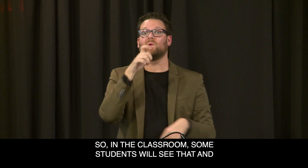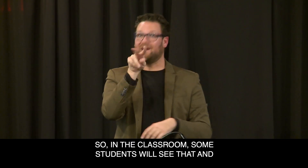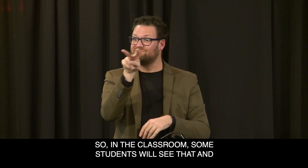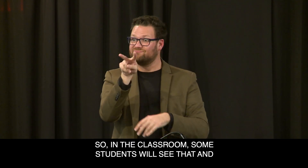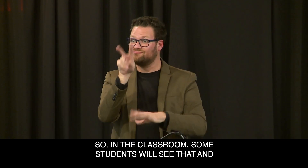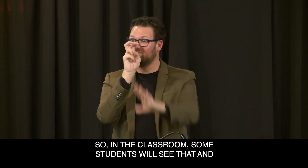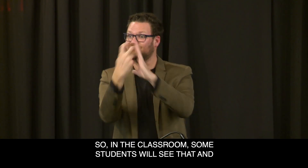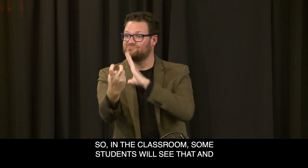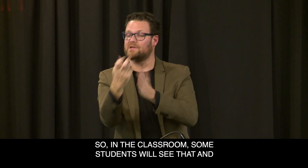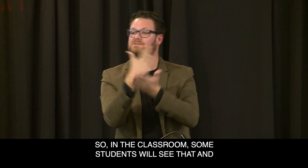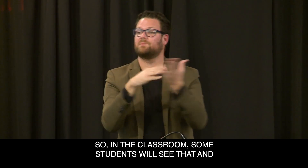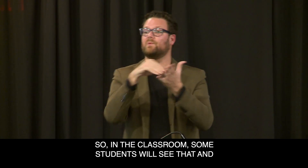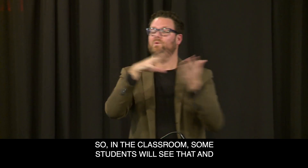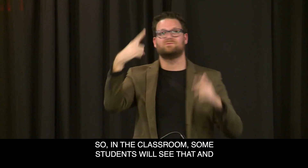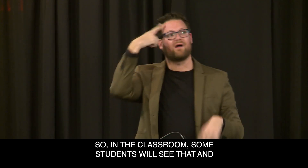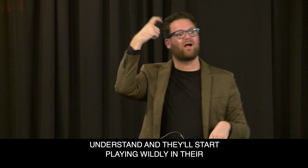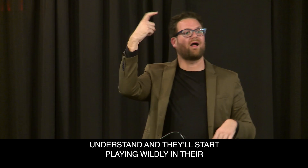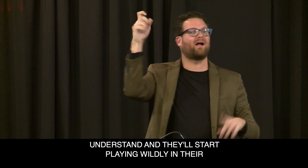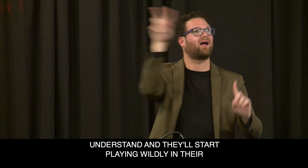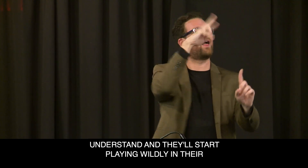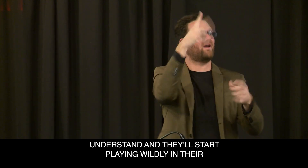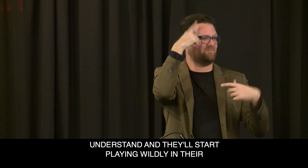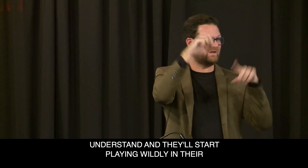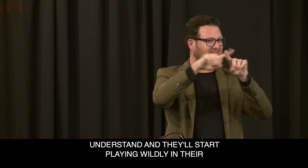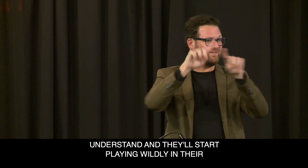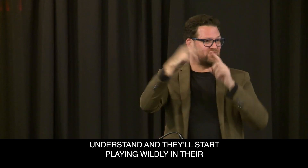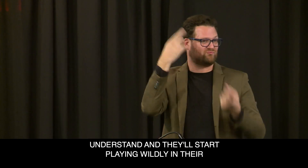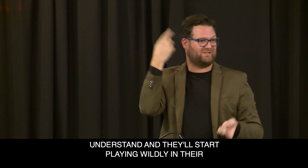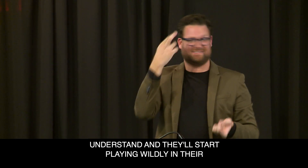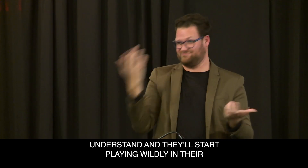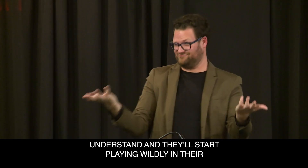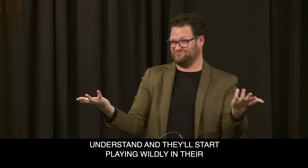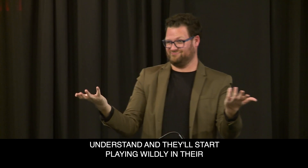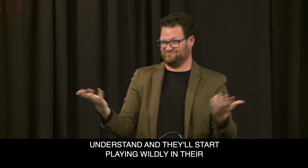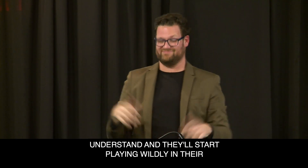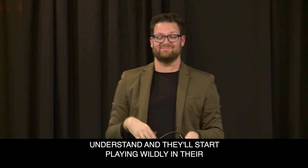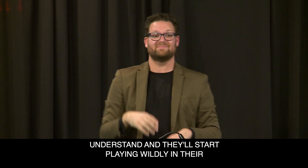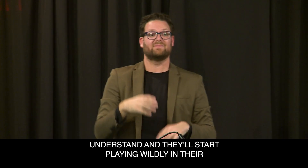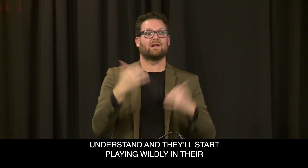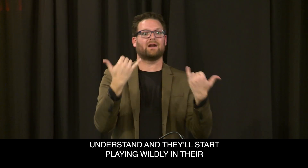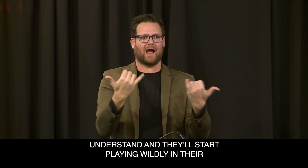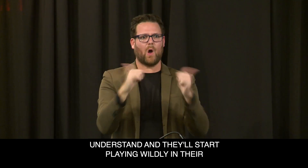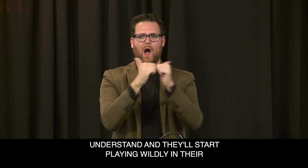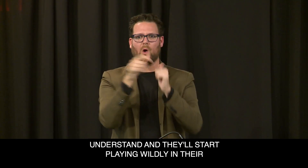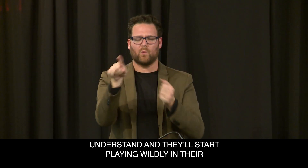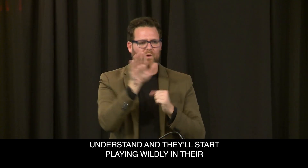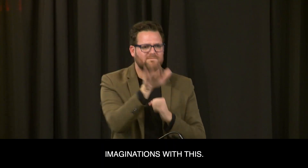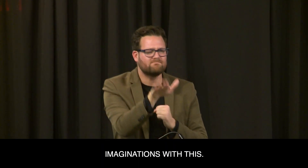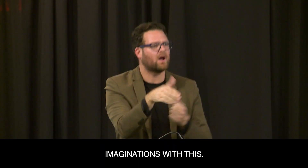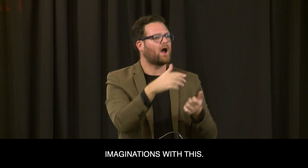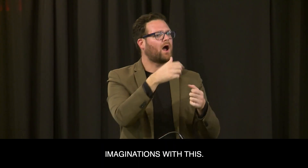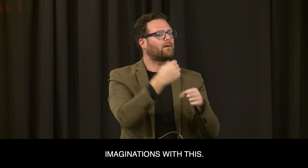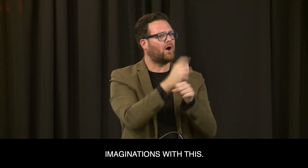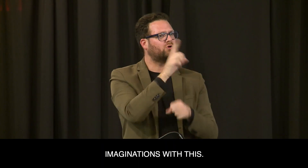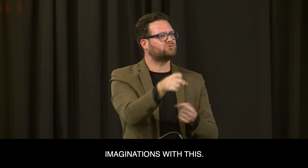some students will see that and understand, and they'll start playing wildly in their imaginations with this.